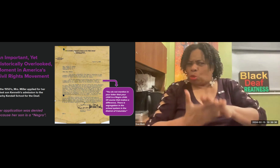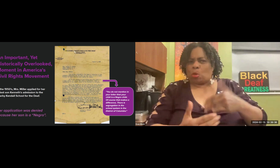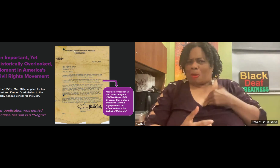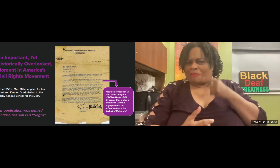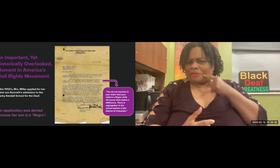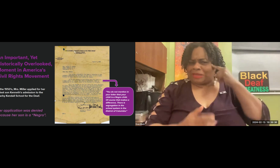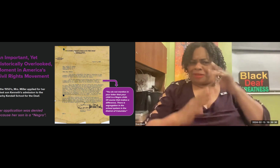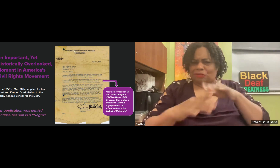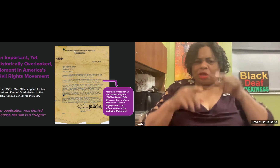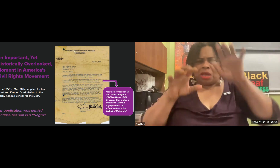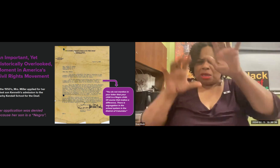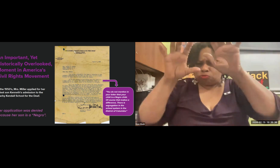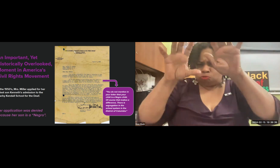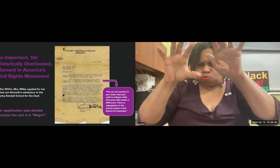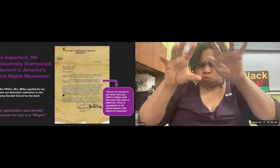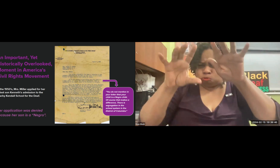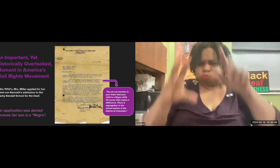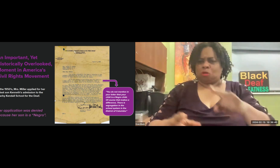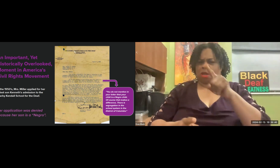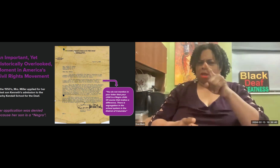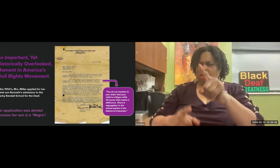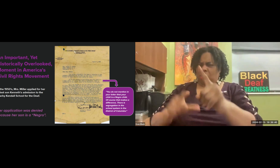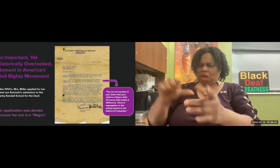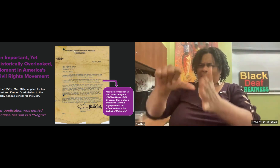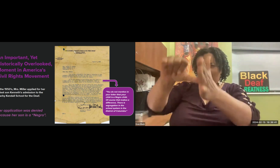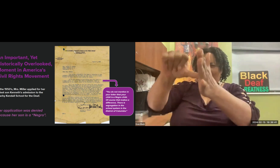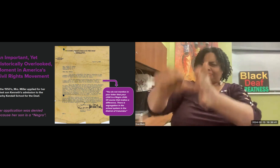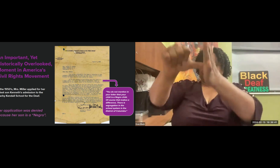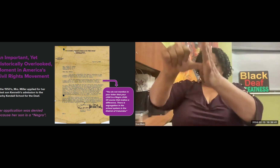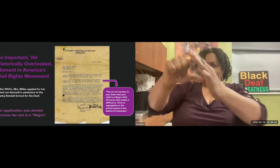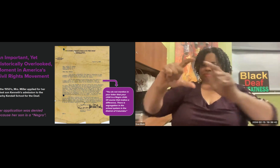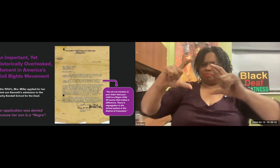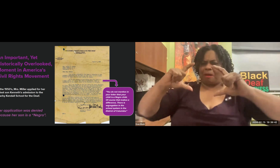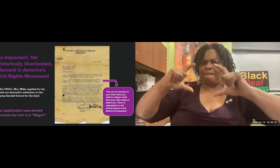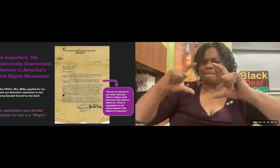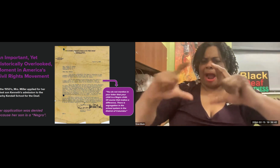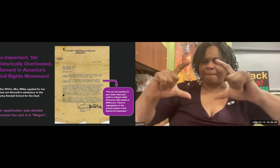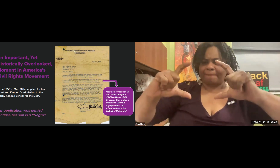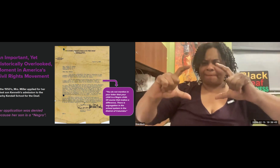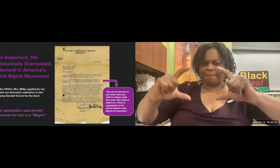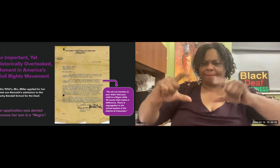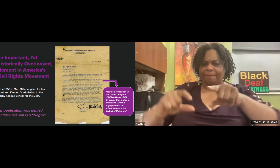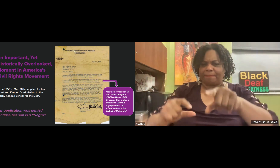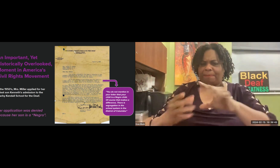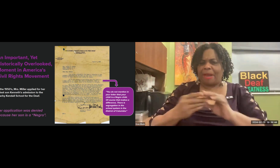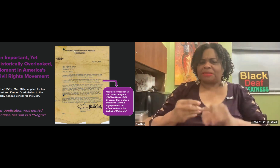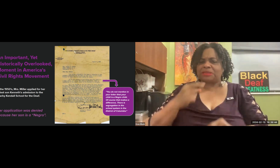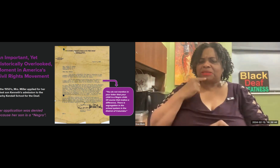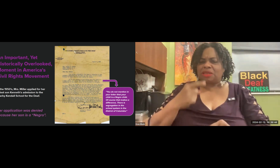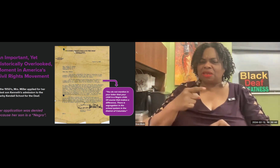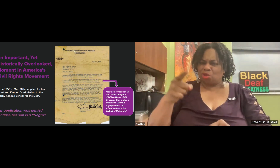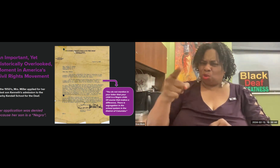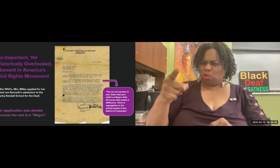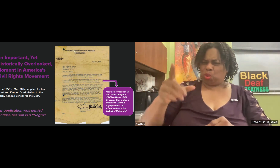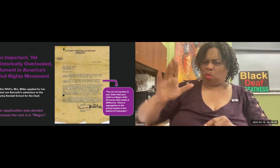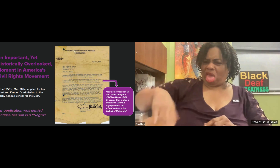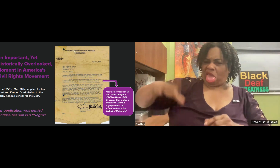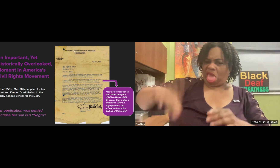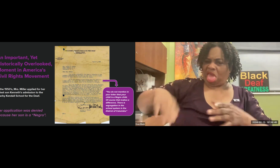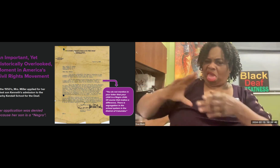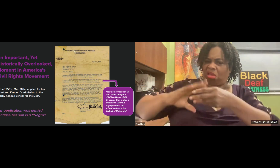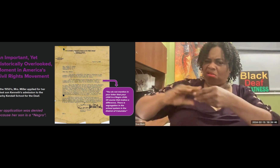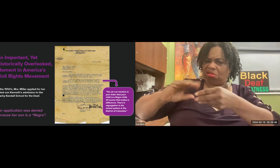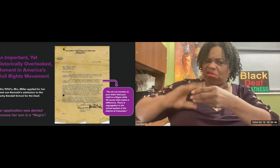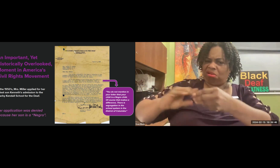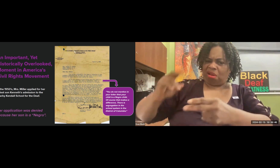And in this paragraph, she says, my son wants to go to school. She wrote a long letter to them with emphasis on the fact that she wanted to go